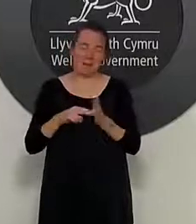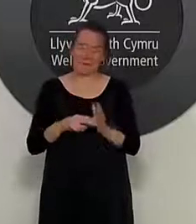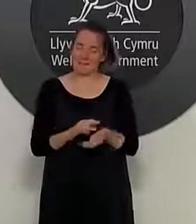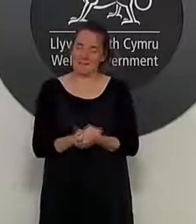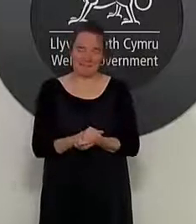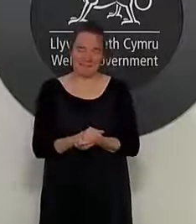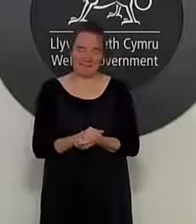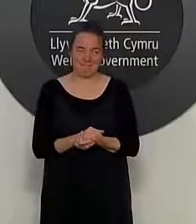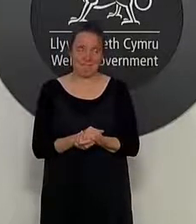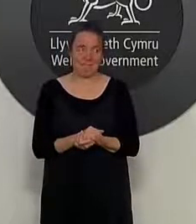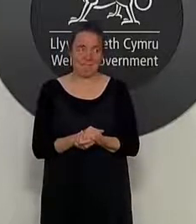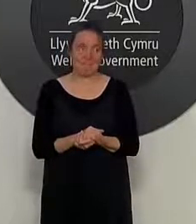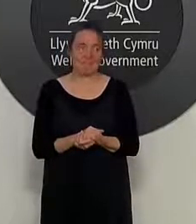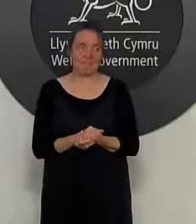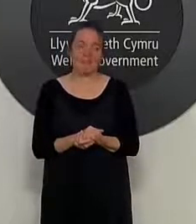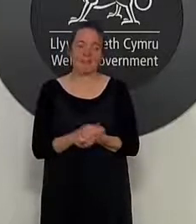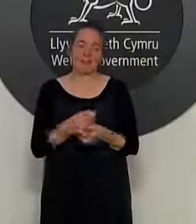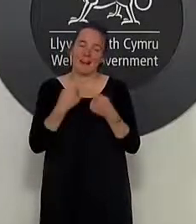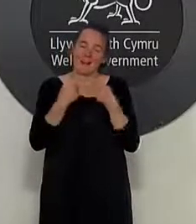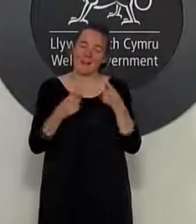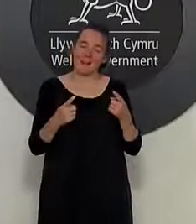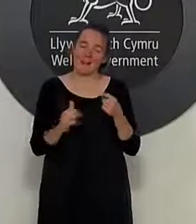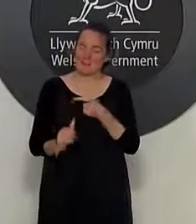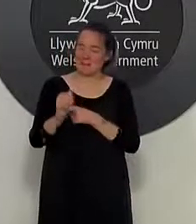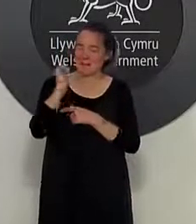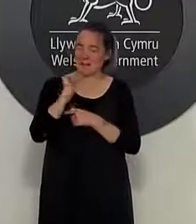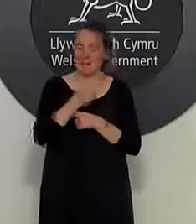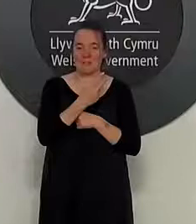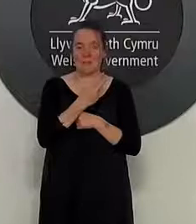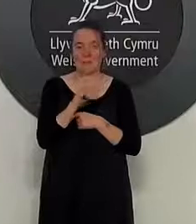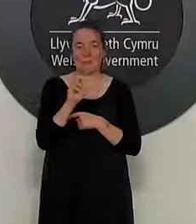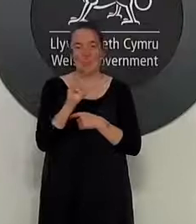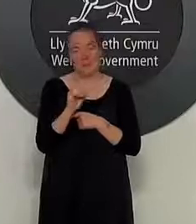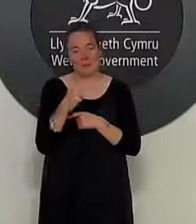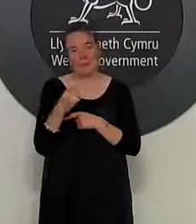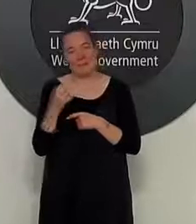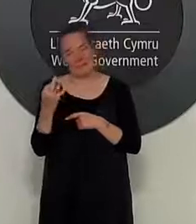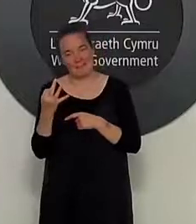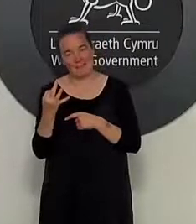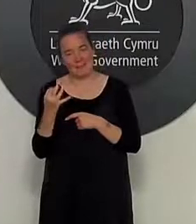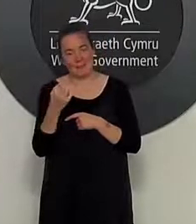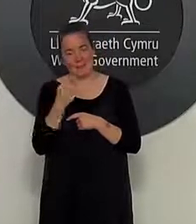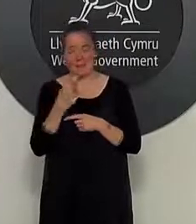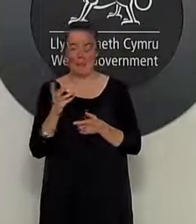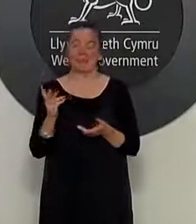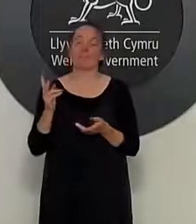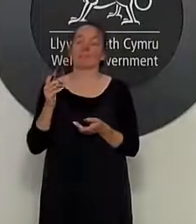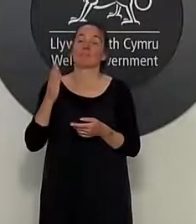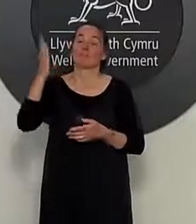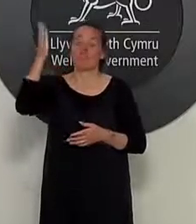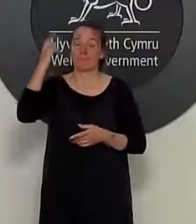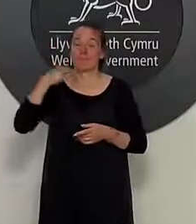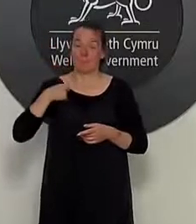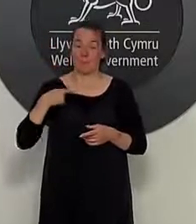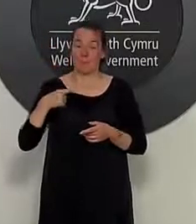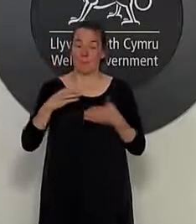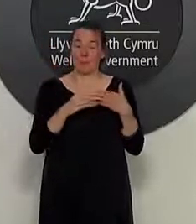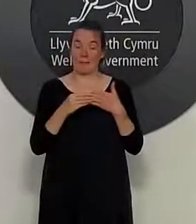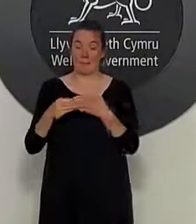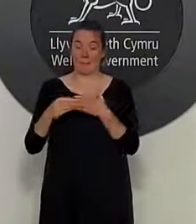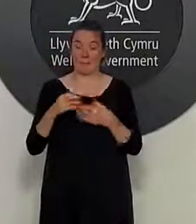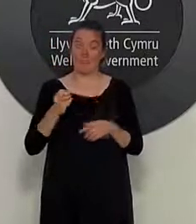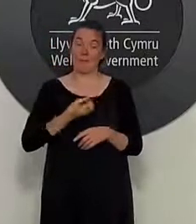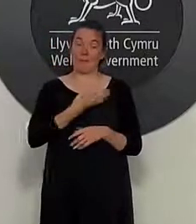Ruth, that I announced originally back in 2018 when I stood for leadership of the Labour Party, and which I have